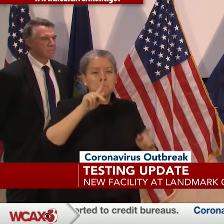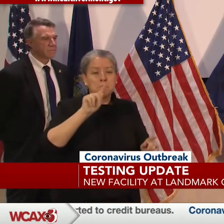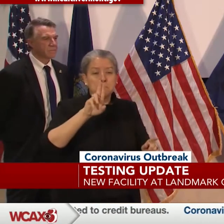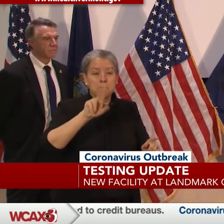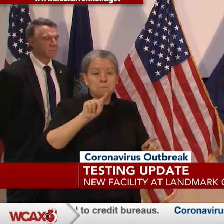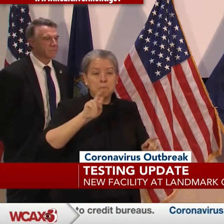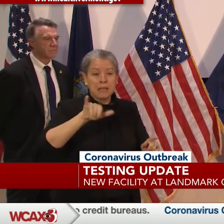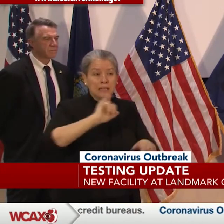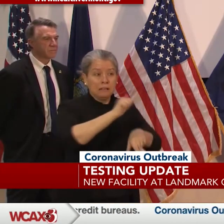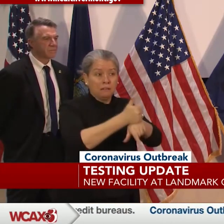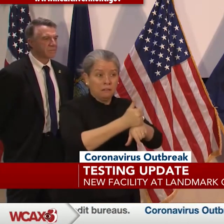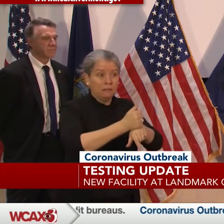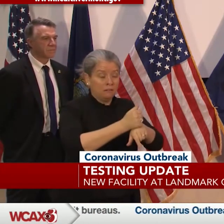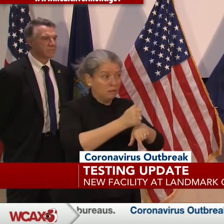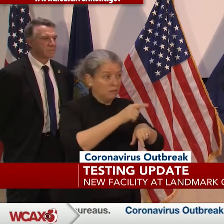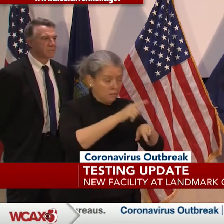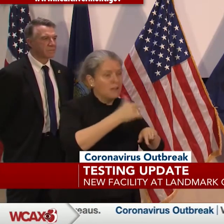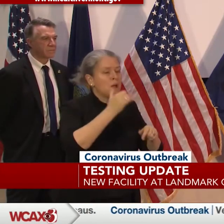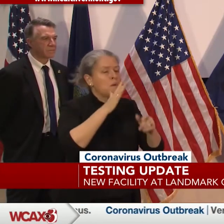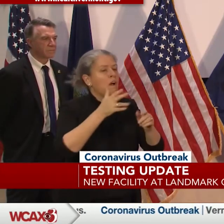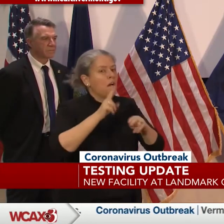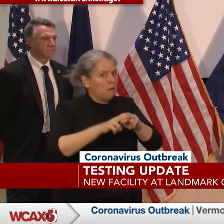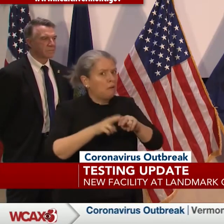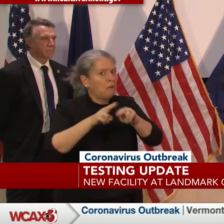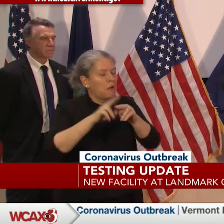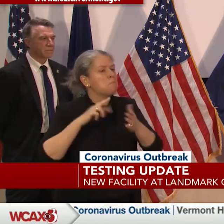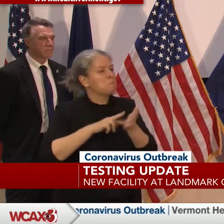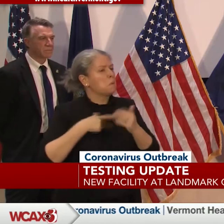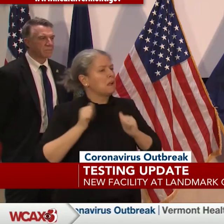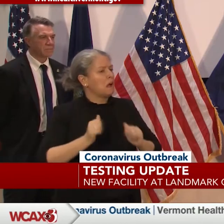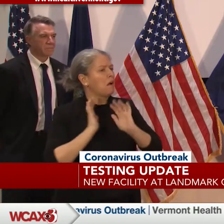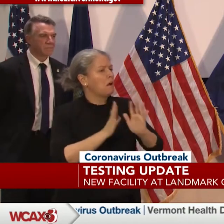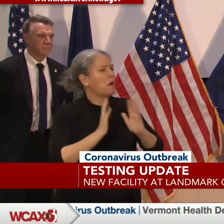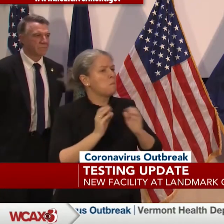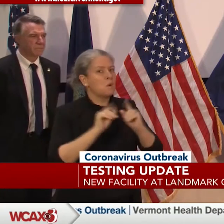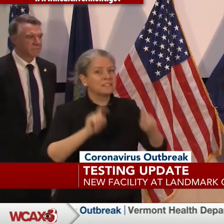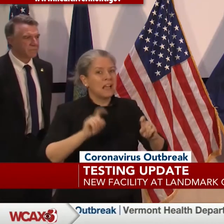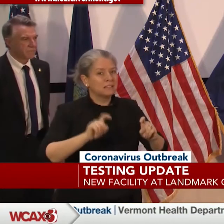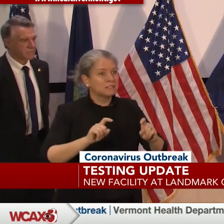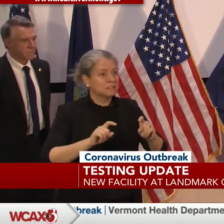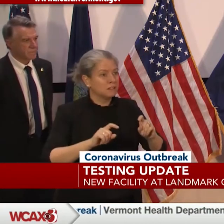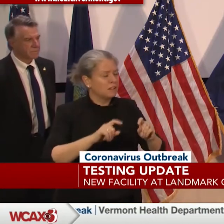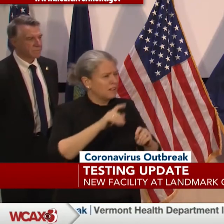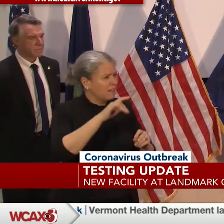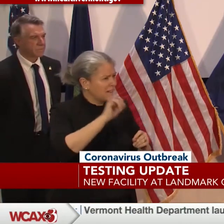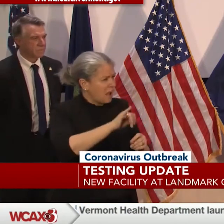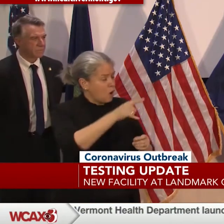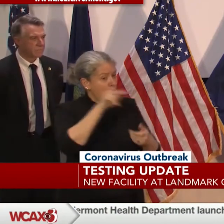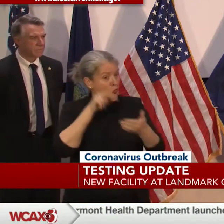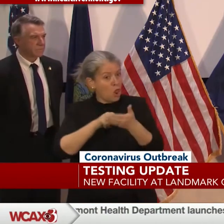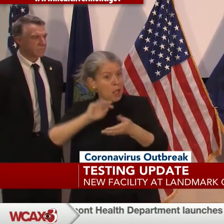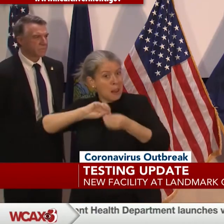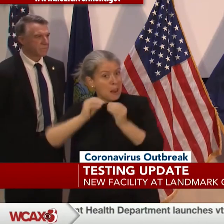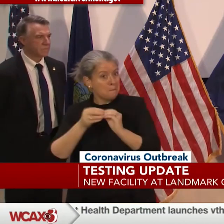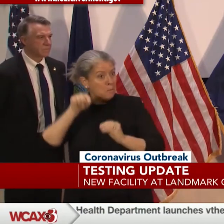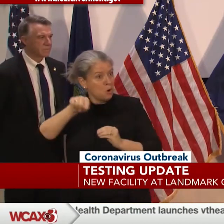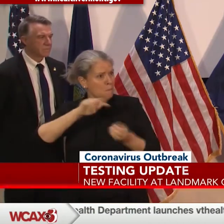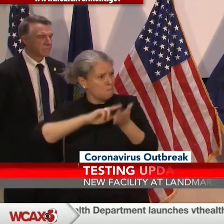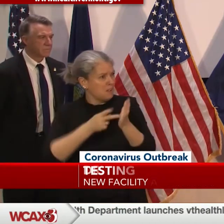tests. This will reflect more tests and not necessarily more transmission of